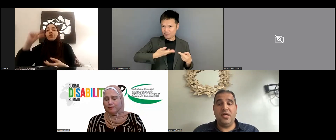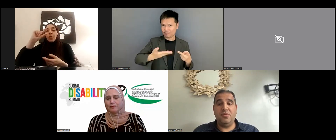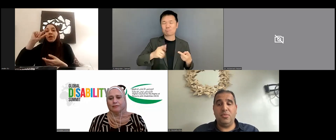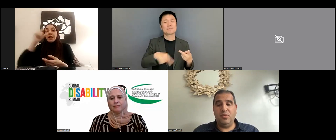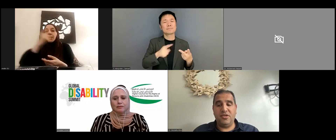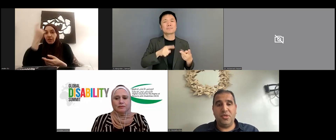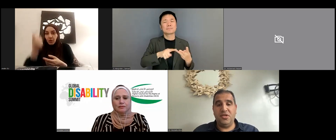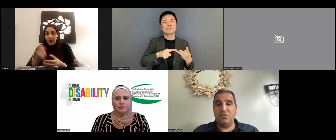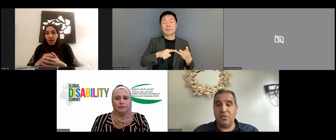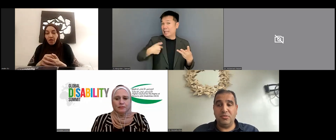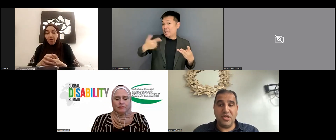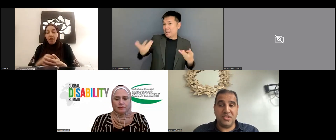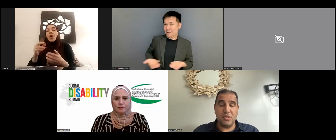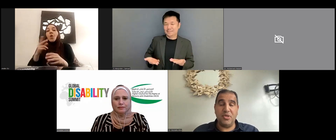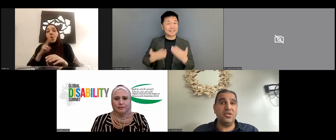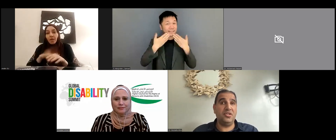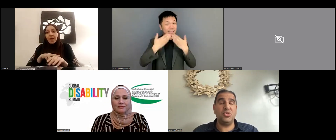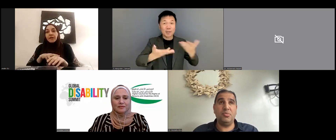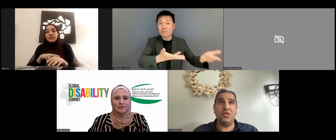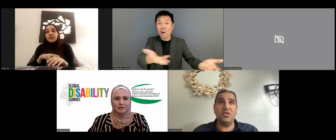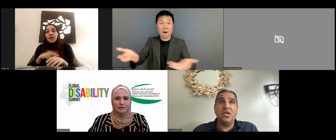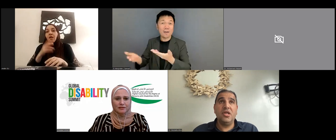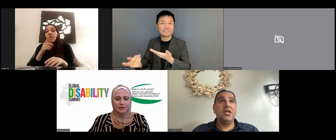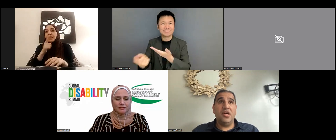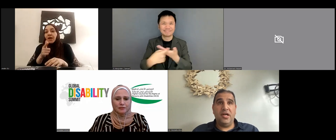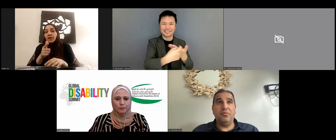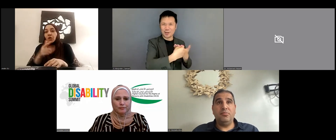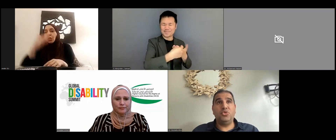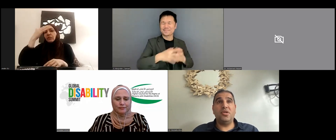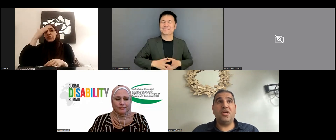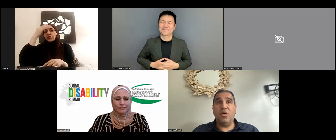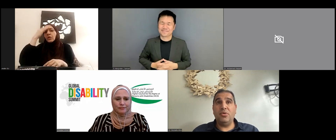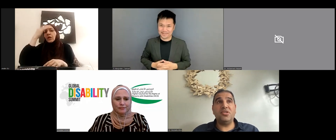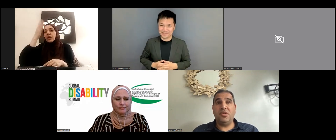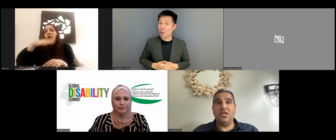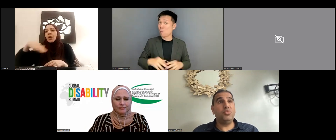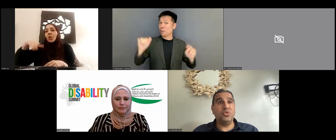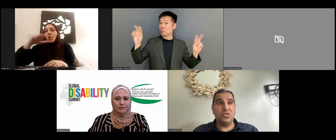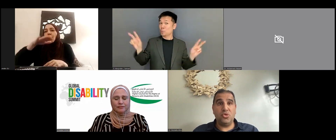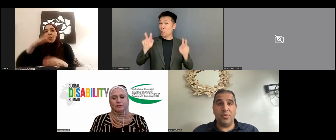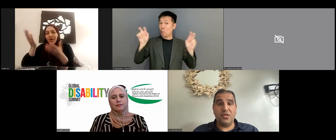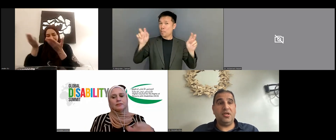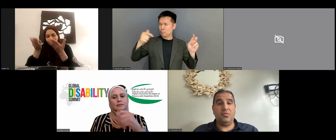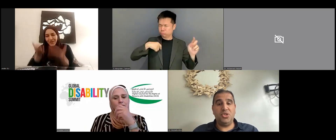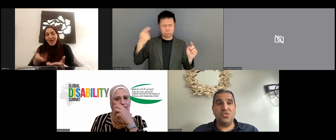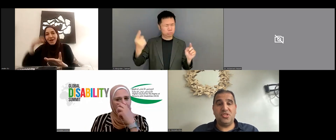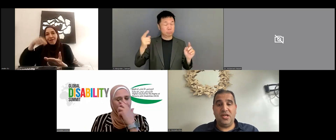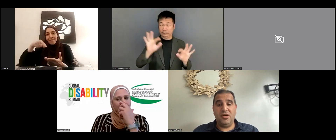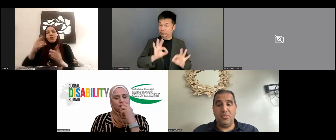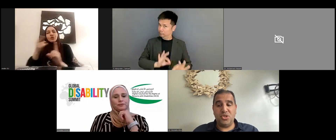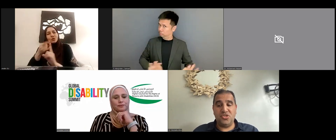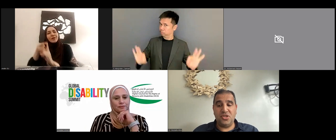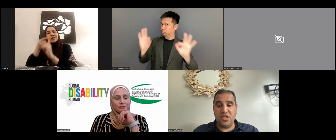I am welcoming here everyone participating in this webinar, talking about a very important topic, which